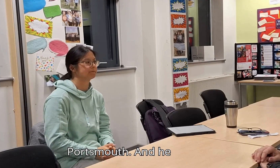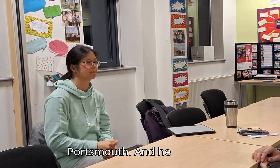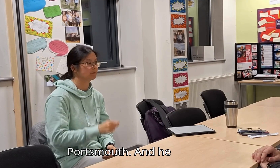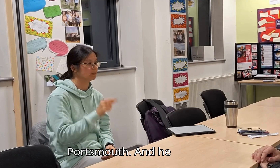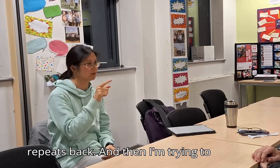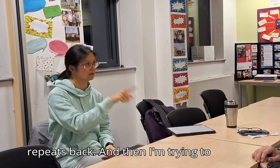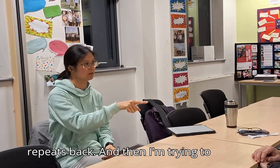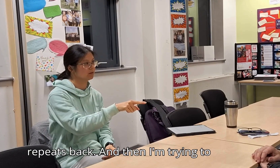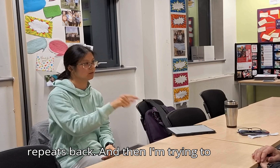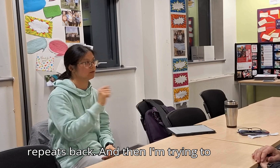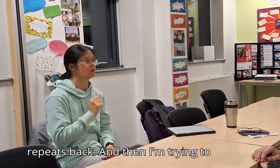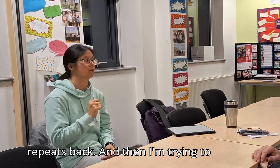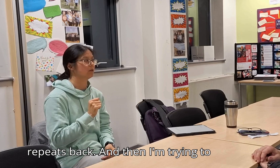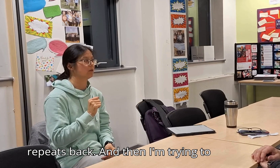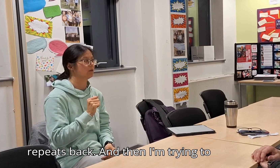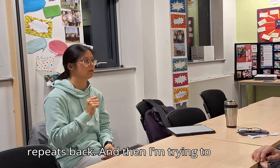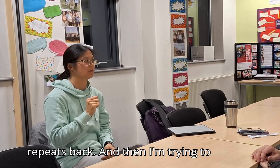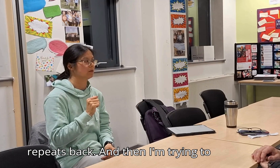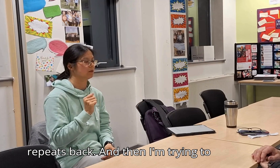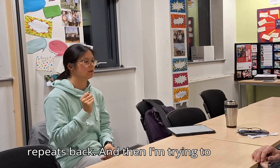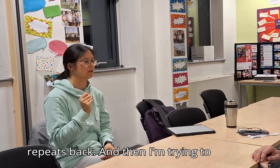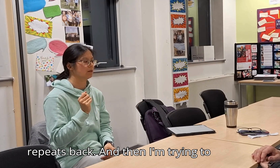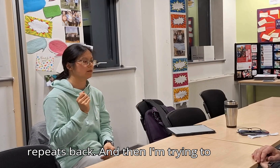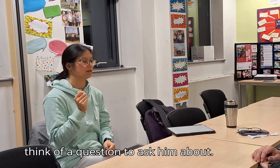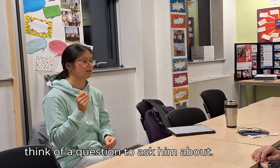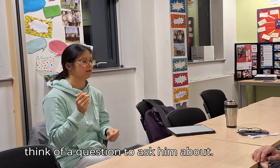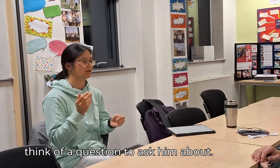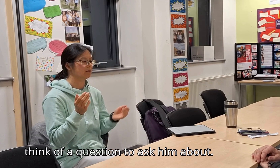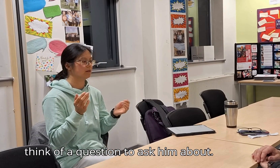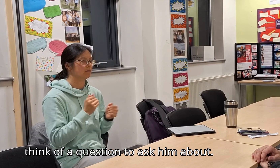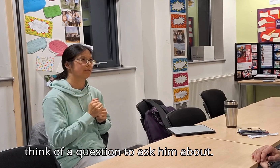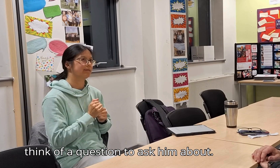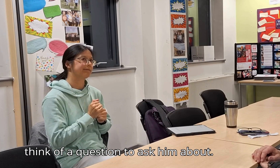And he repeats back. And then I'm trying to think of a question to ask him about,